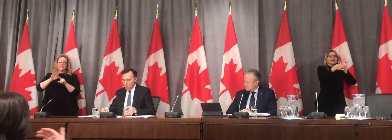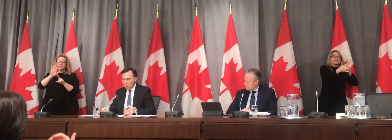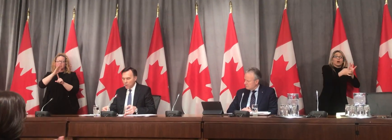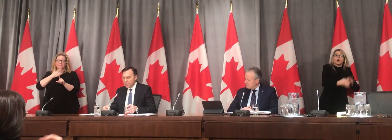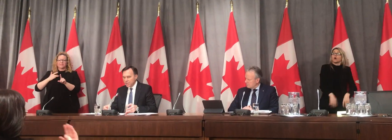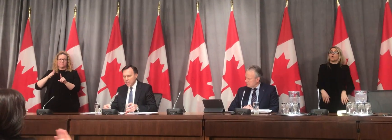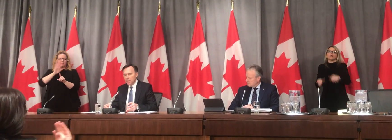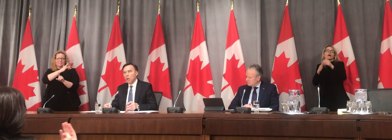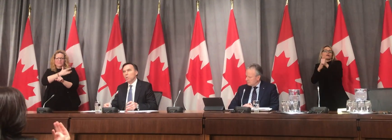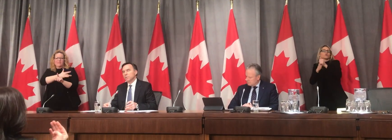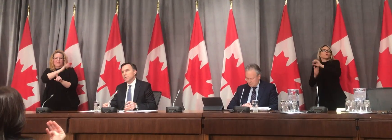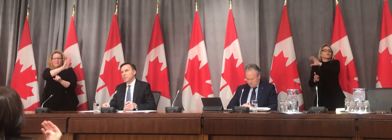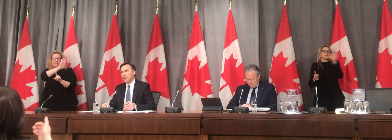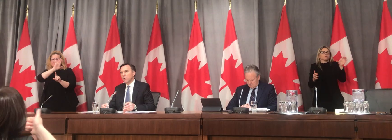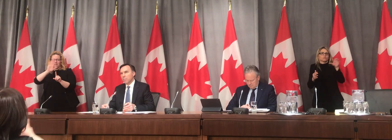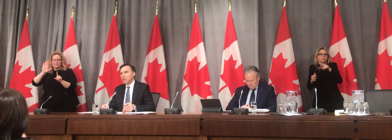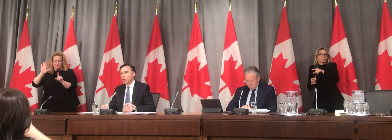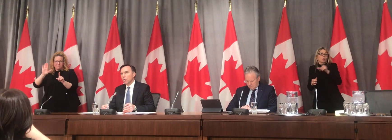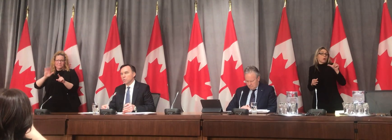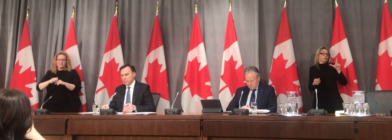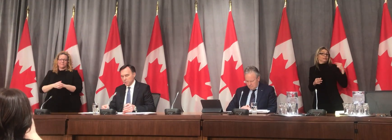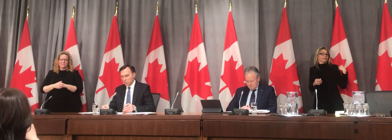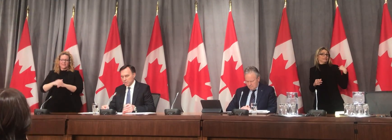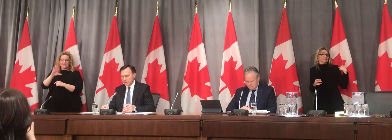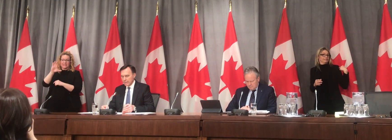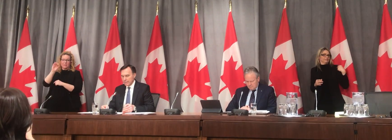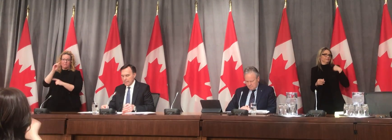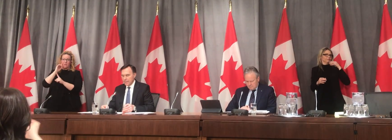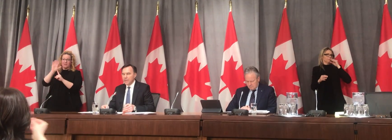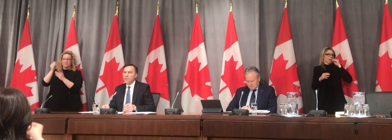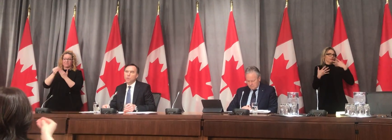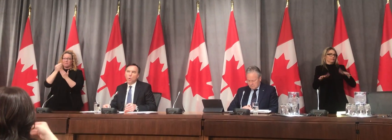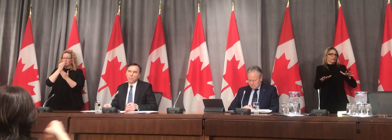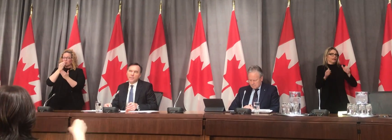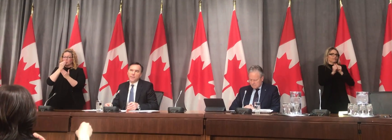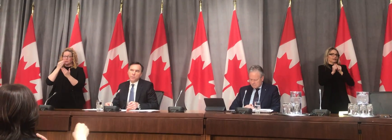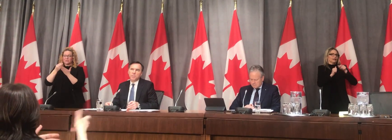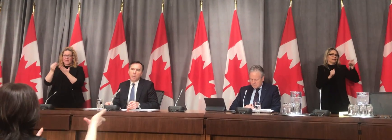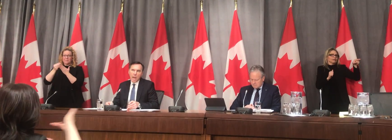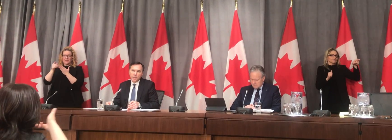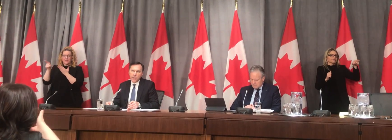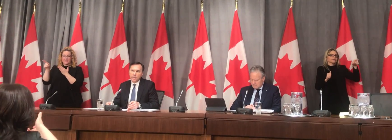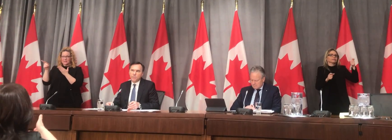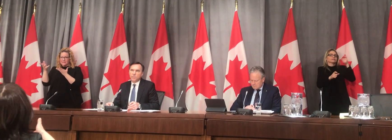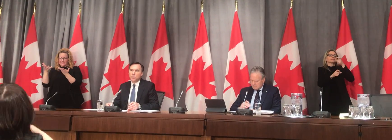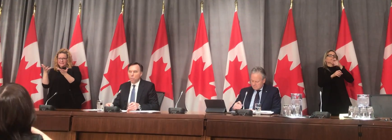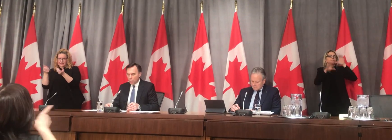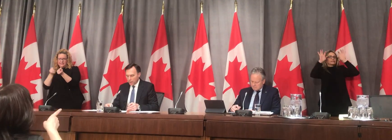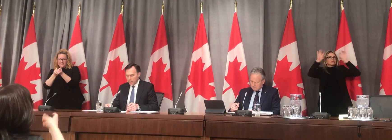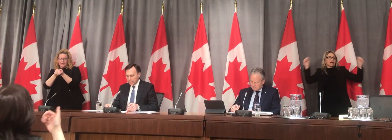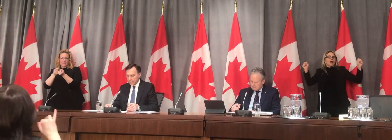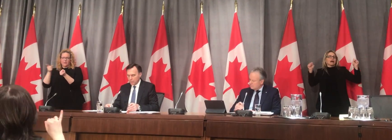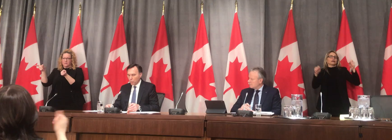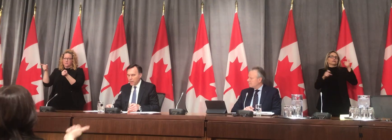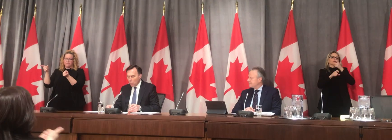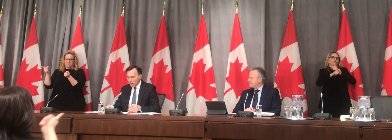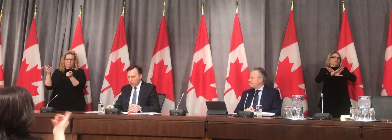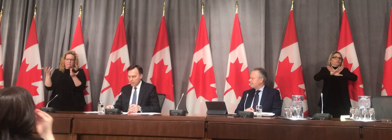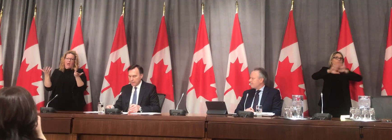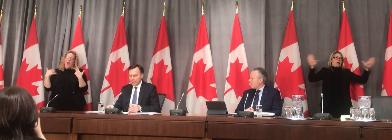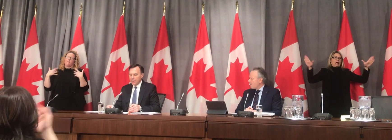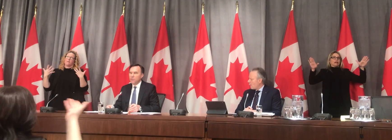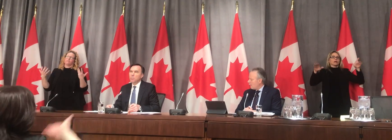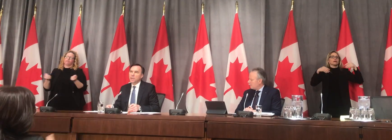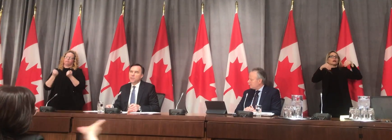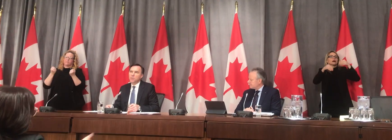to all of the CEOs of our major grocery stores. They've told me that their supply chains are still working